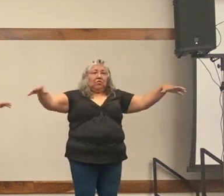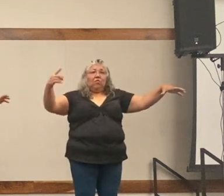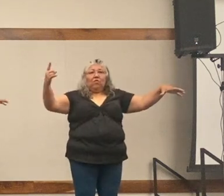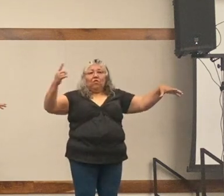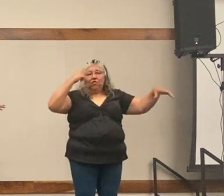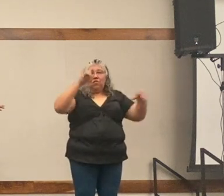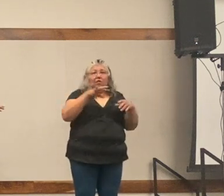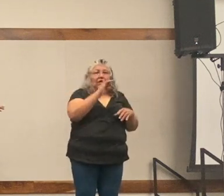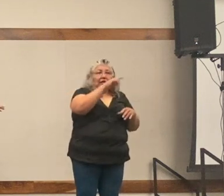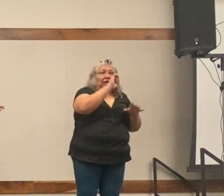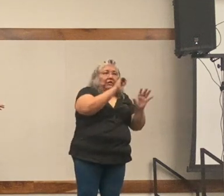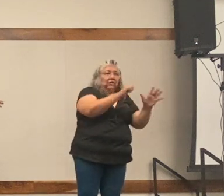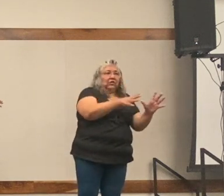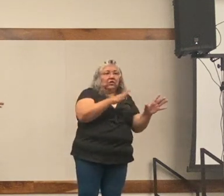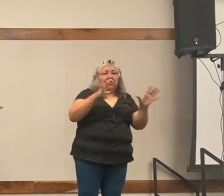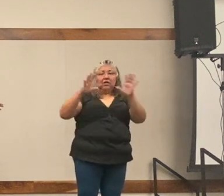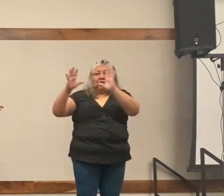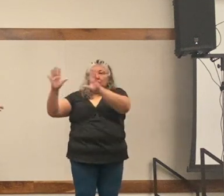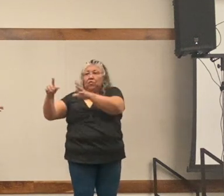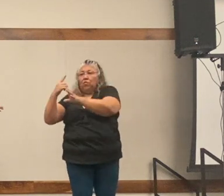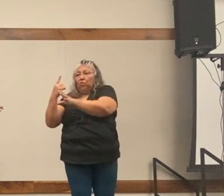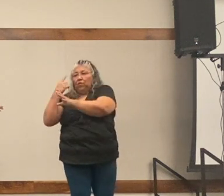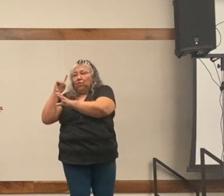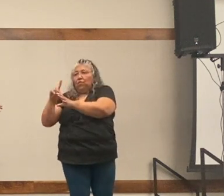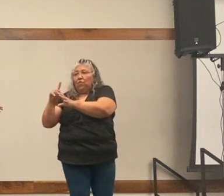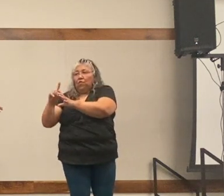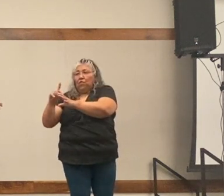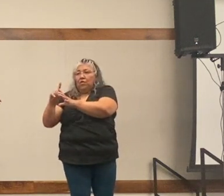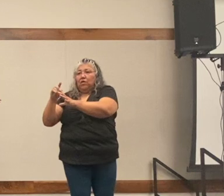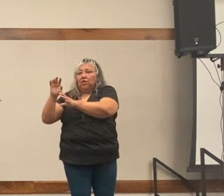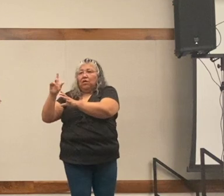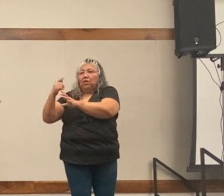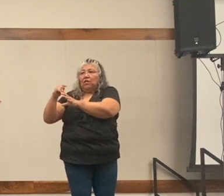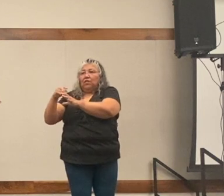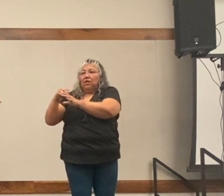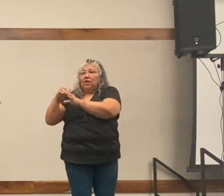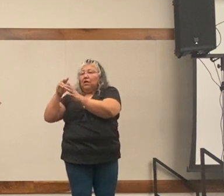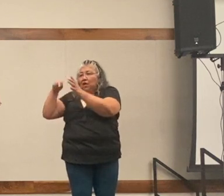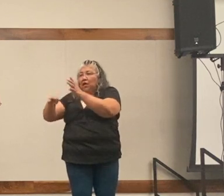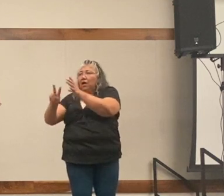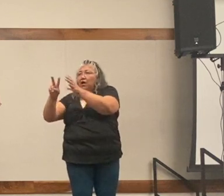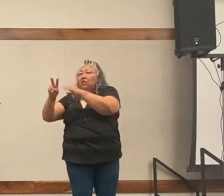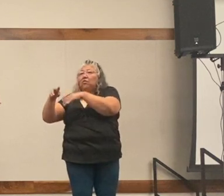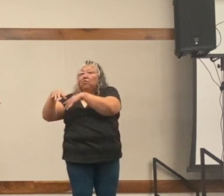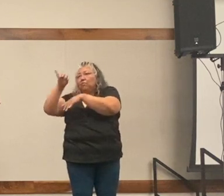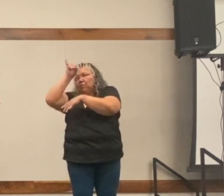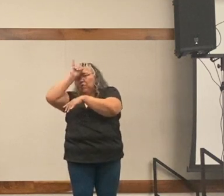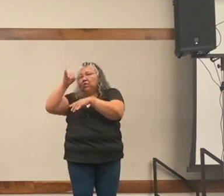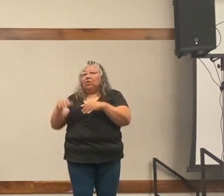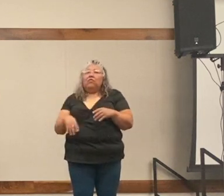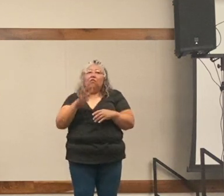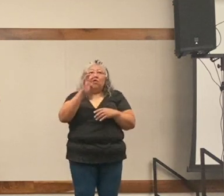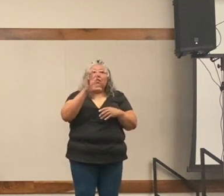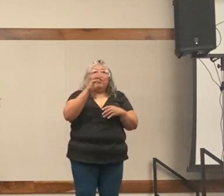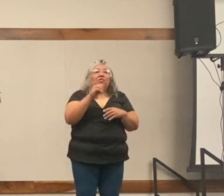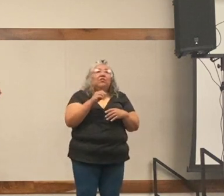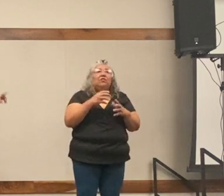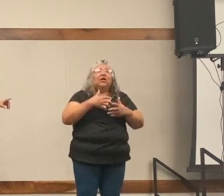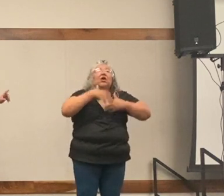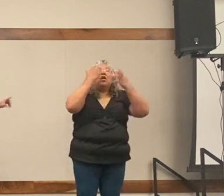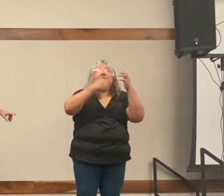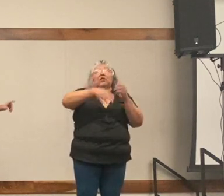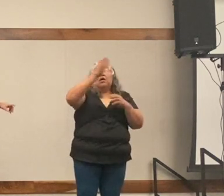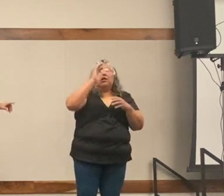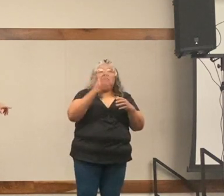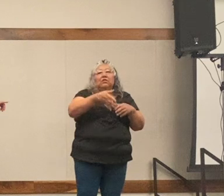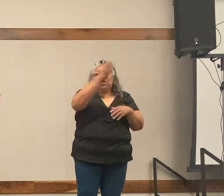for Elijah and one for the idol Baal, right? 450 of them start calling out to their God, saying, hey, man, God,